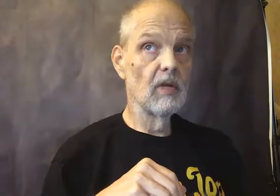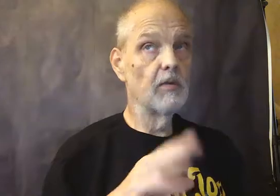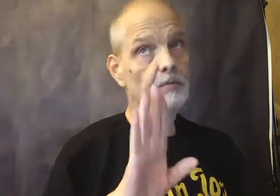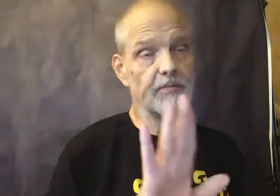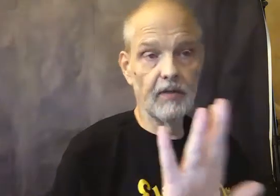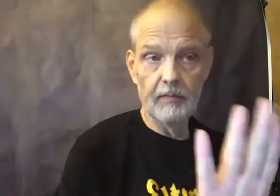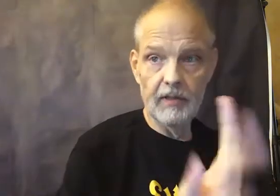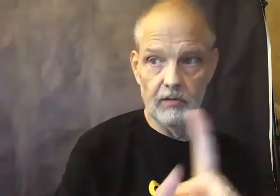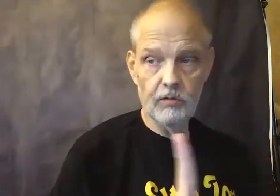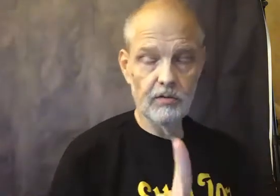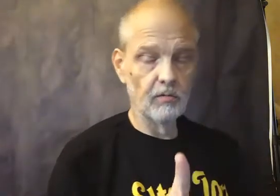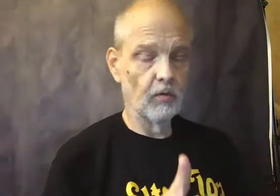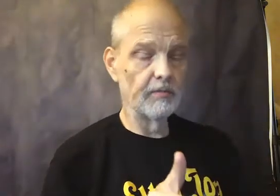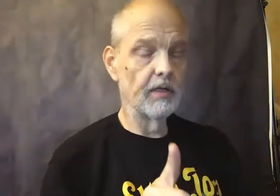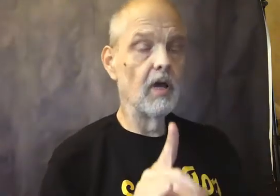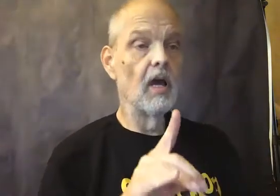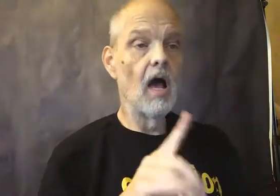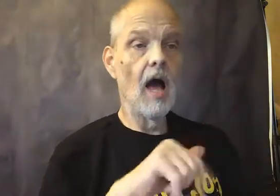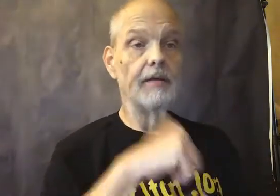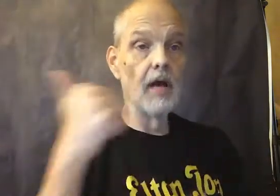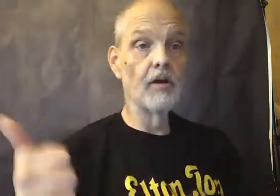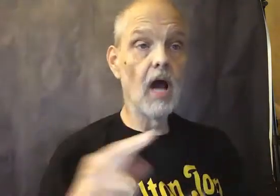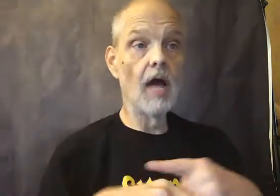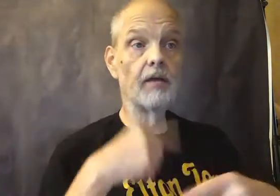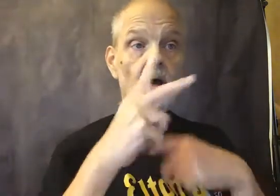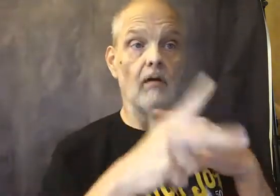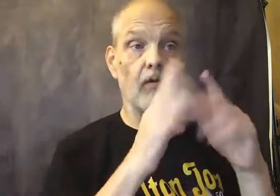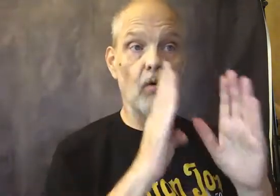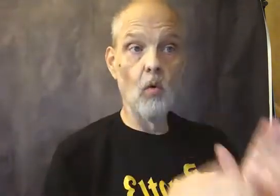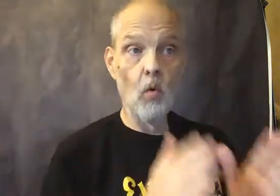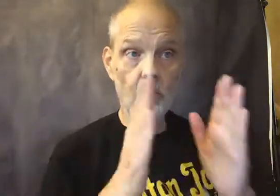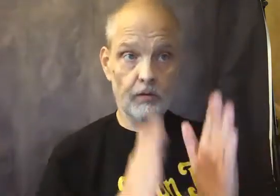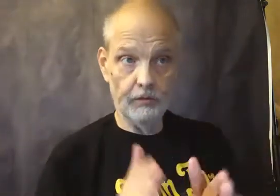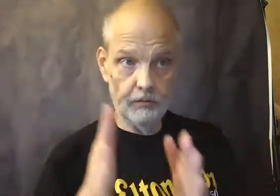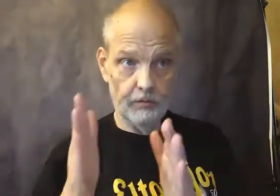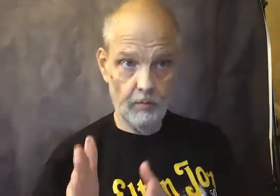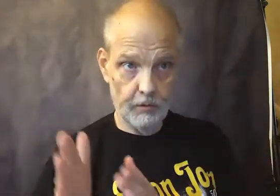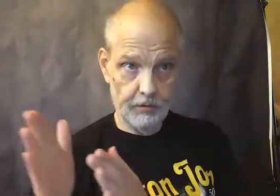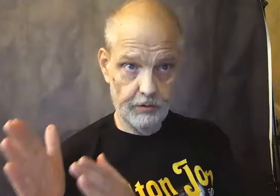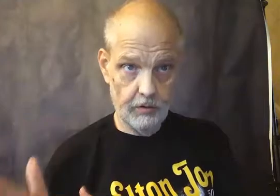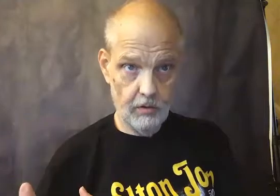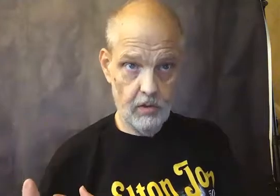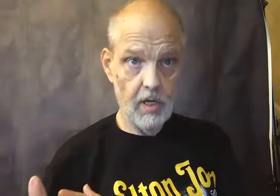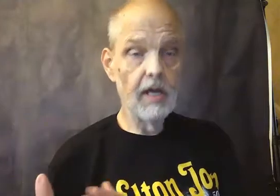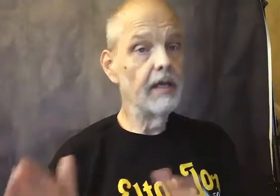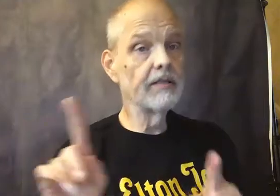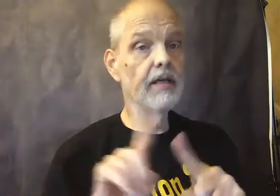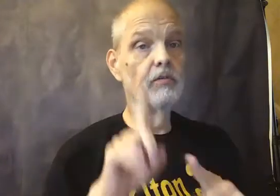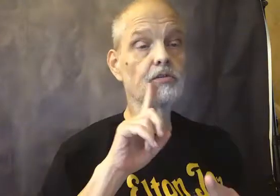Okay, let me speak a little bit towards what I'm saying. Another kind of ordinal numbers is like you would show